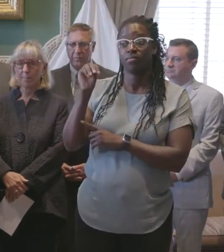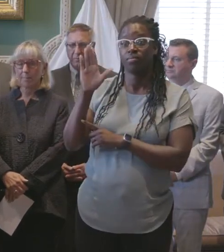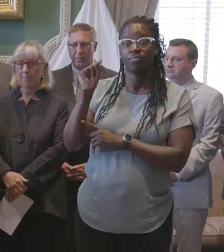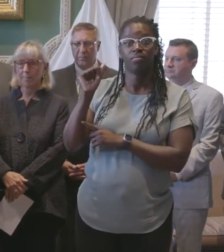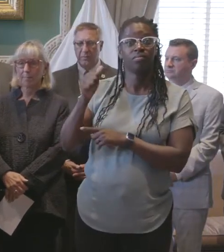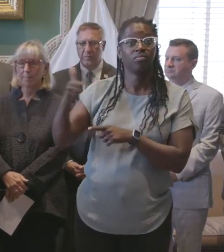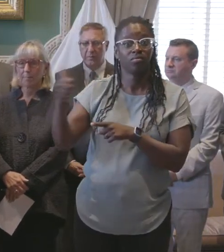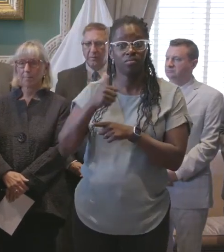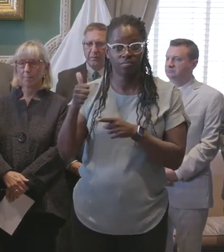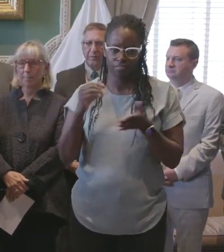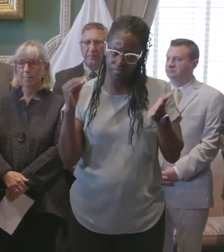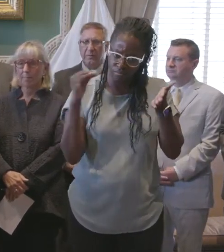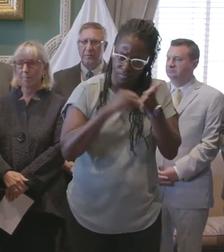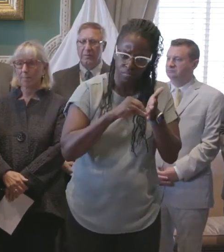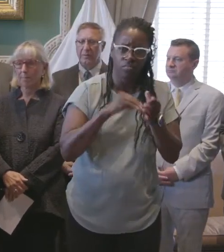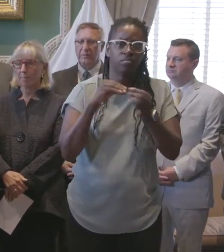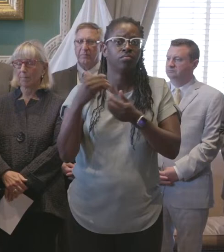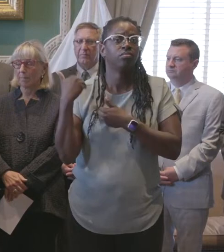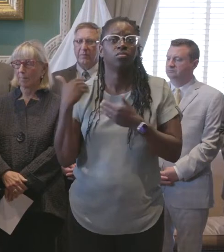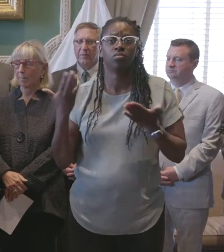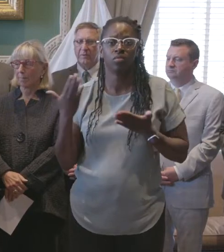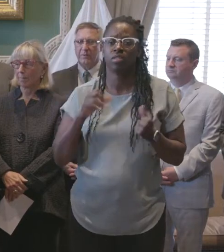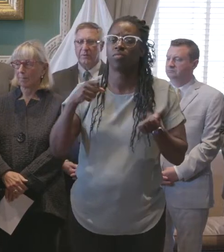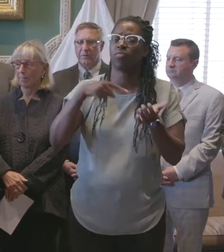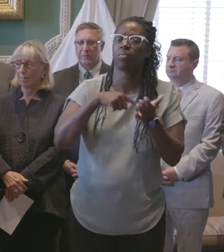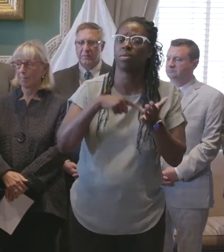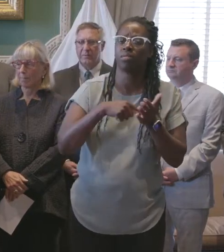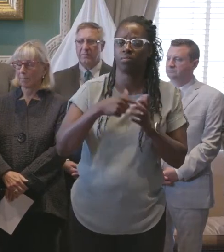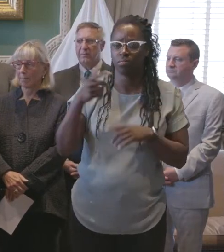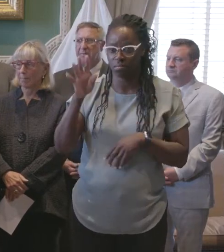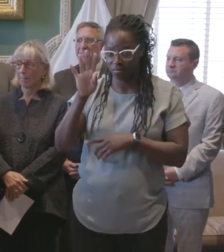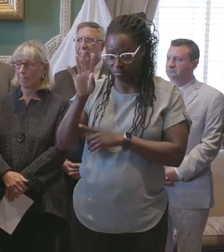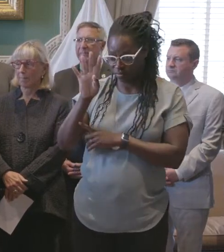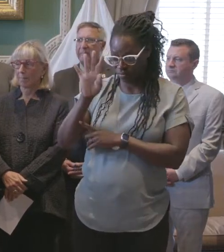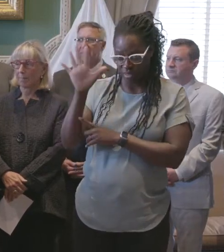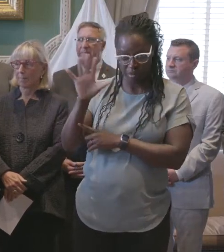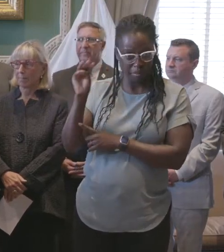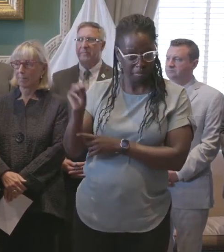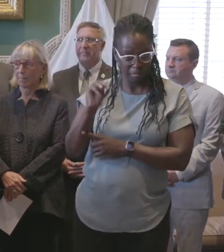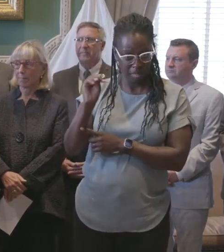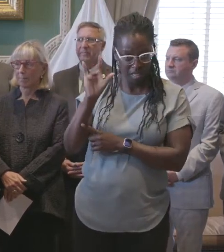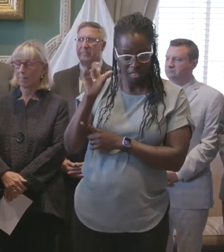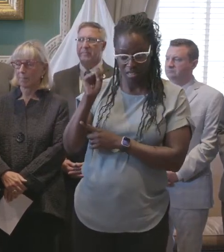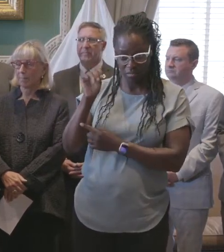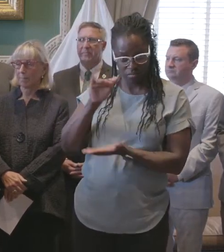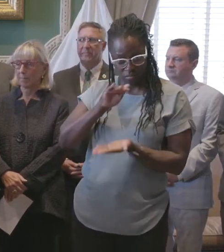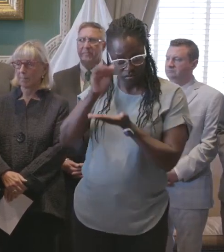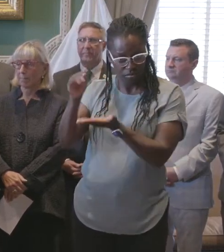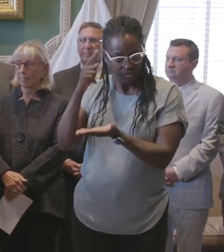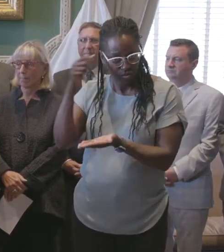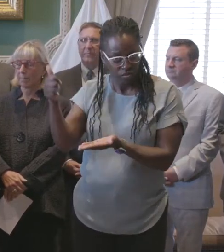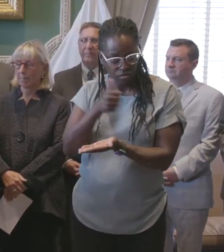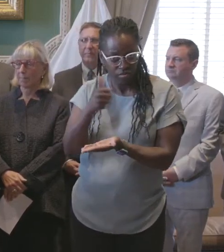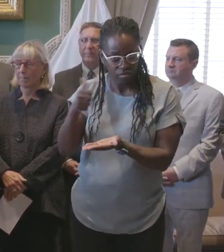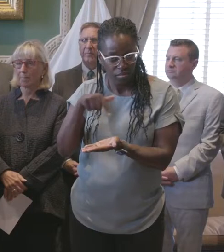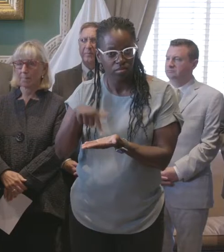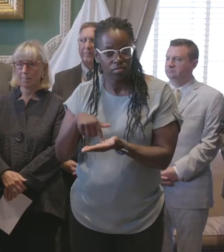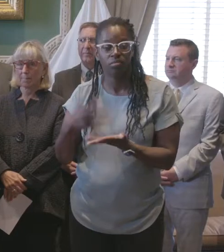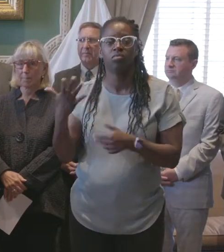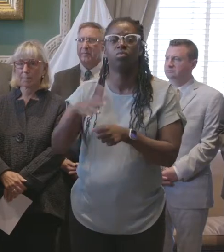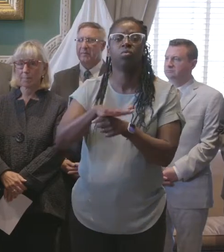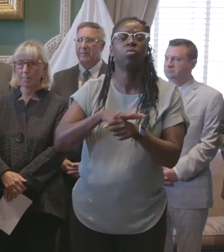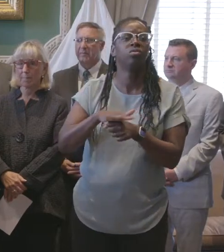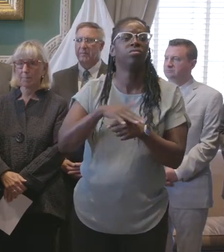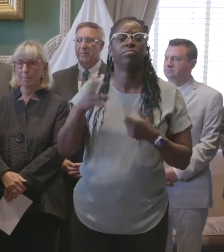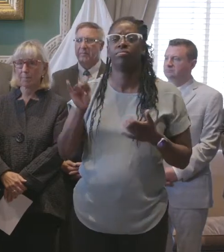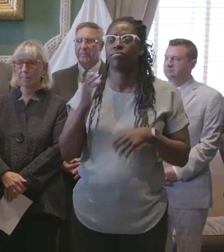We're adding $45 million in supplemental Chapter 90 funding for local roads and bridges. We're doubling our